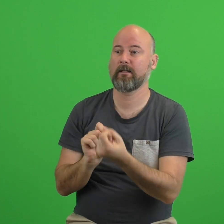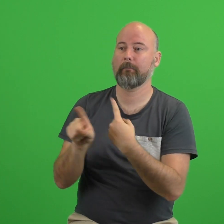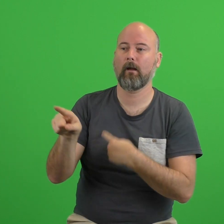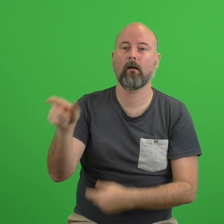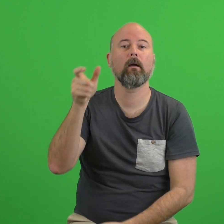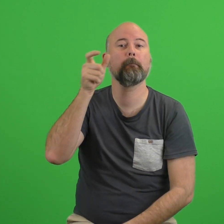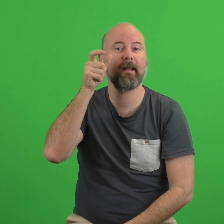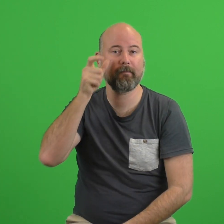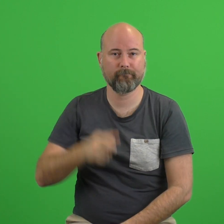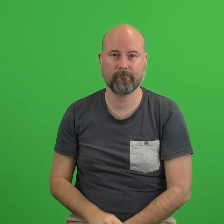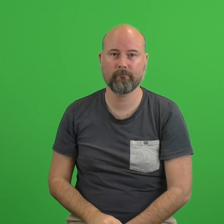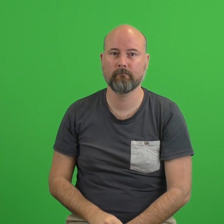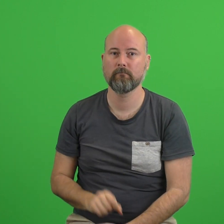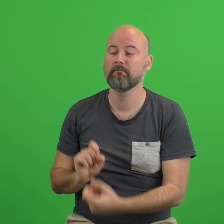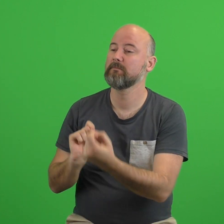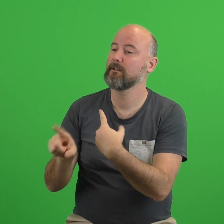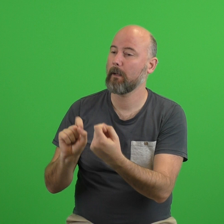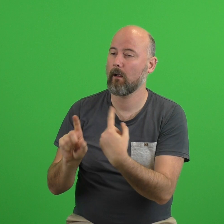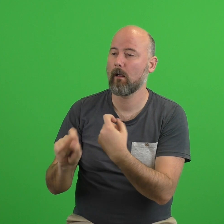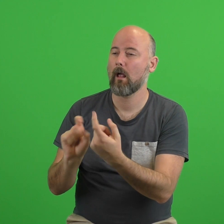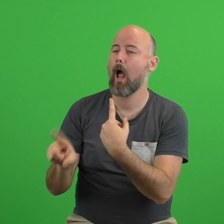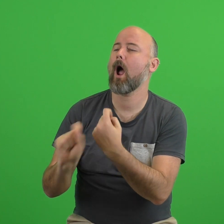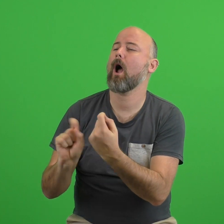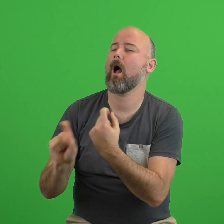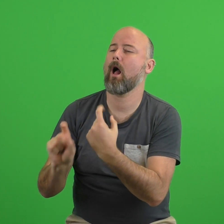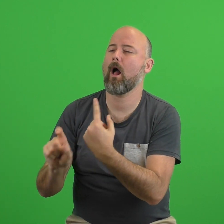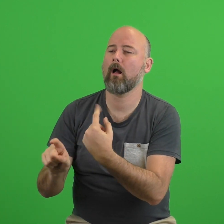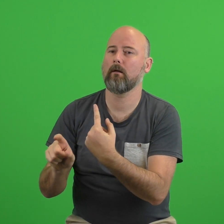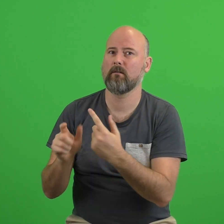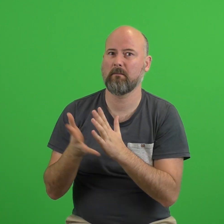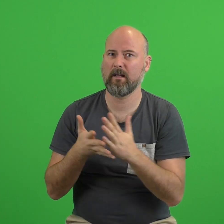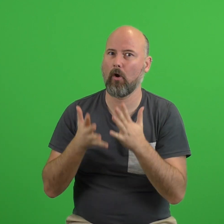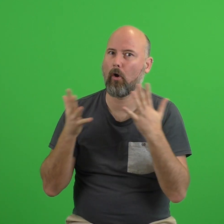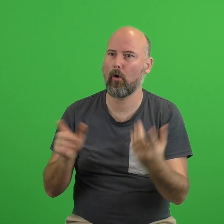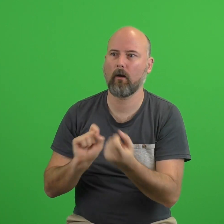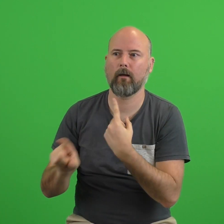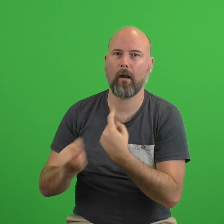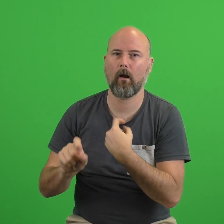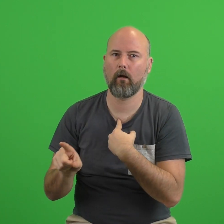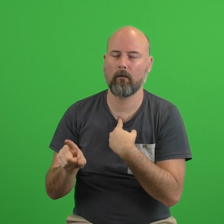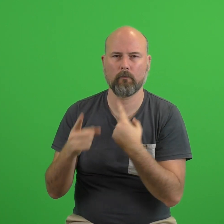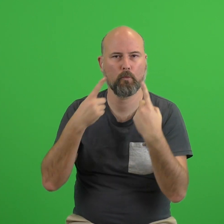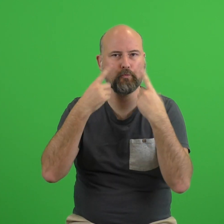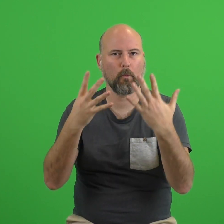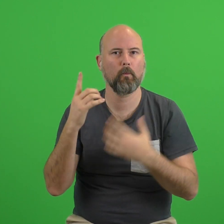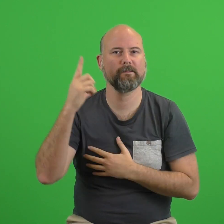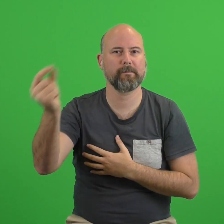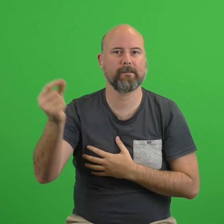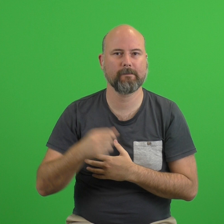When I describe emailing, I might say I emailed Ben and do it in this direction, or I emailed him a lot by changing how I signed the sign email.